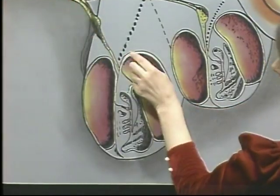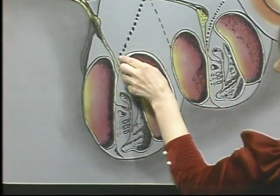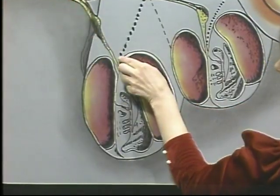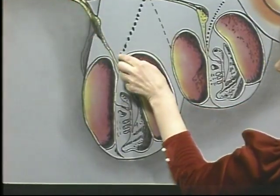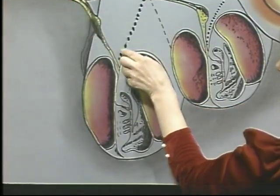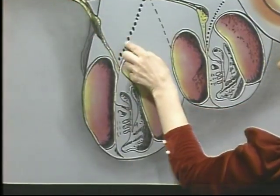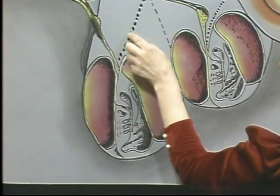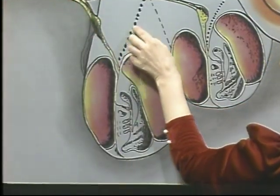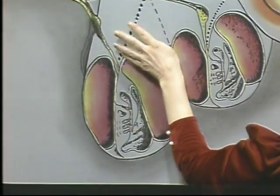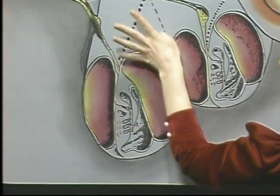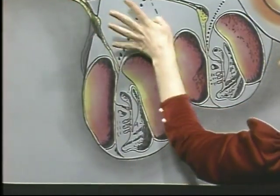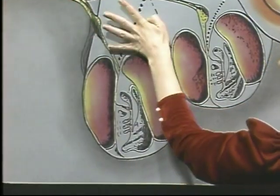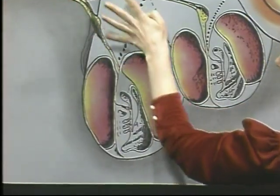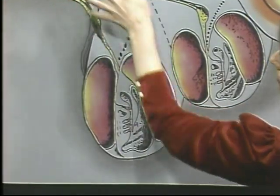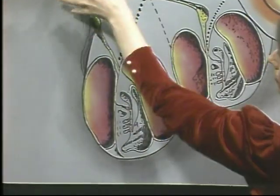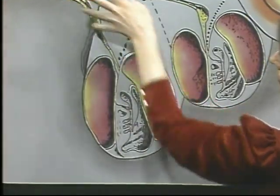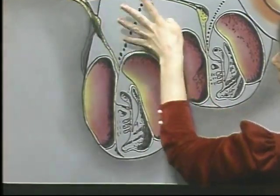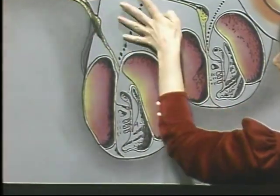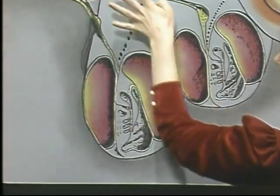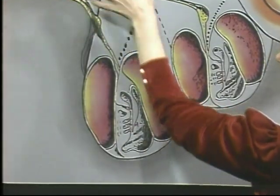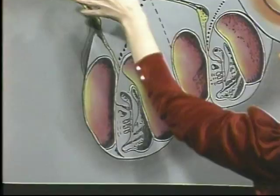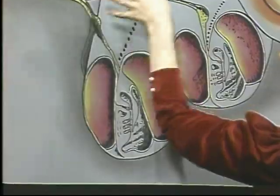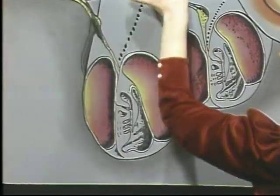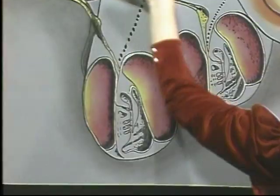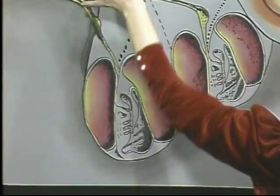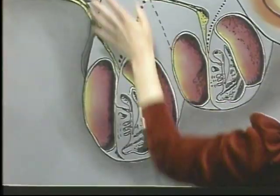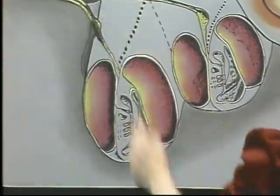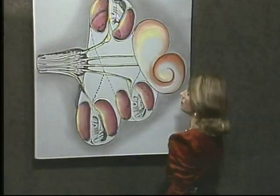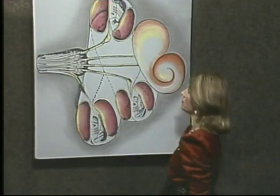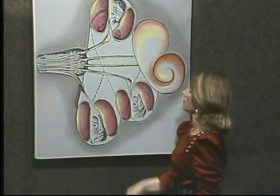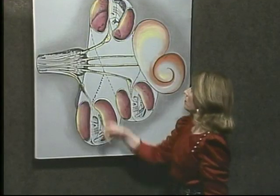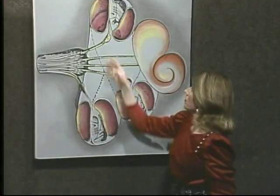They are also located here throughout the cochlea.